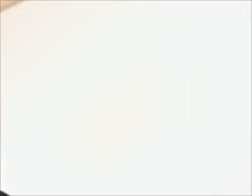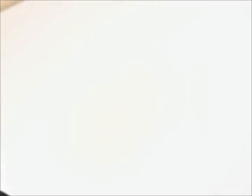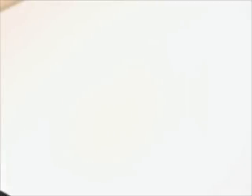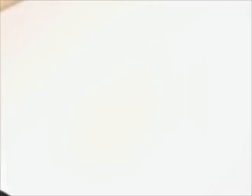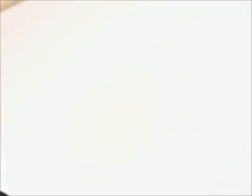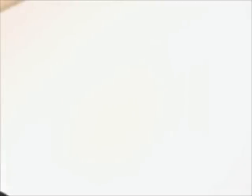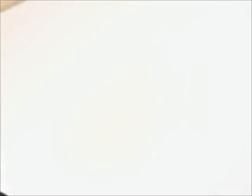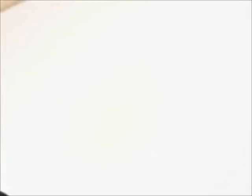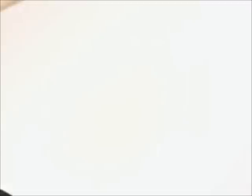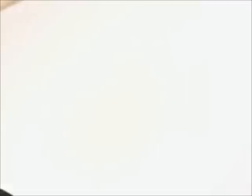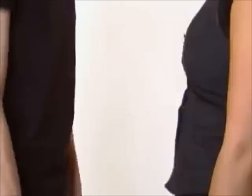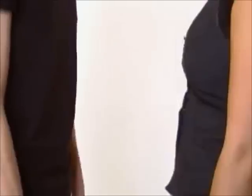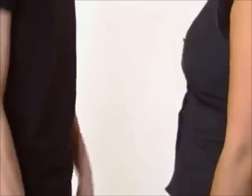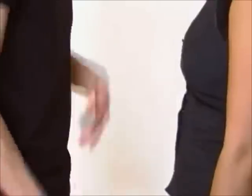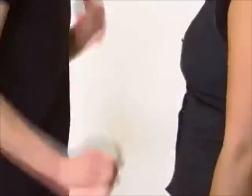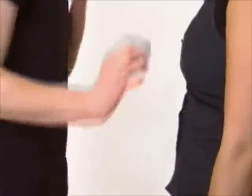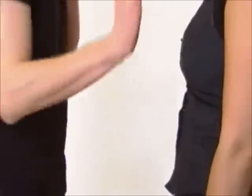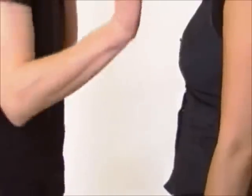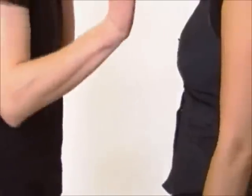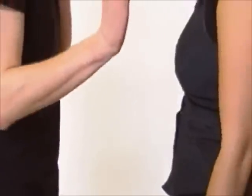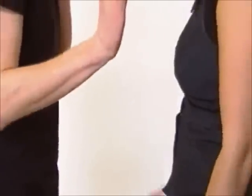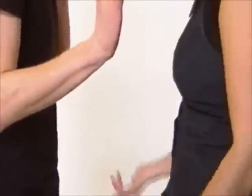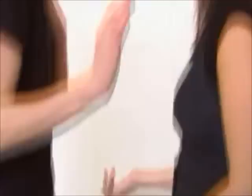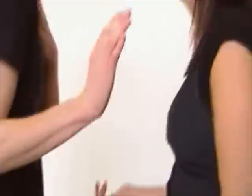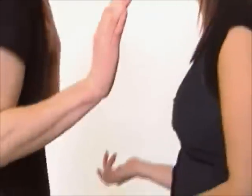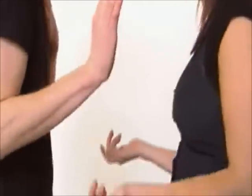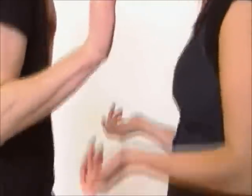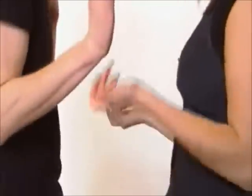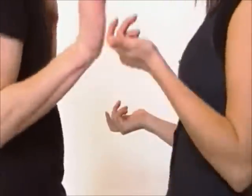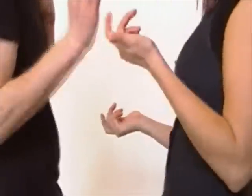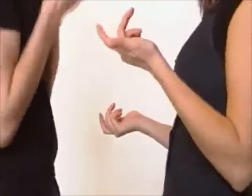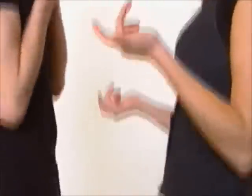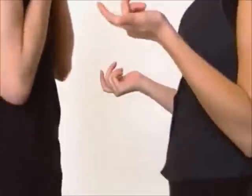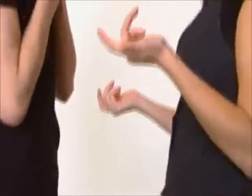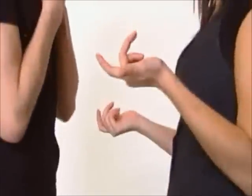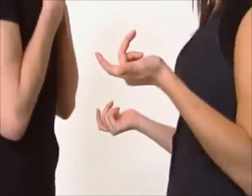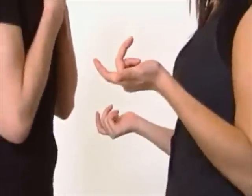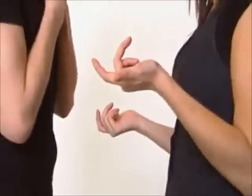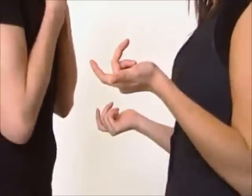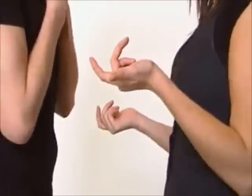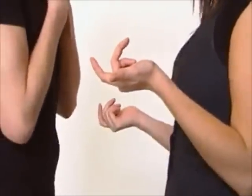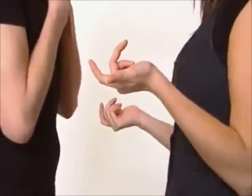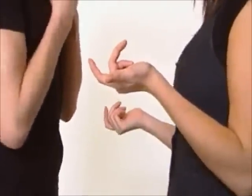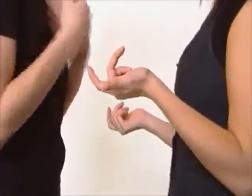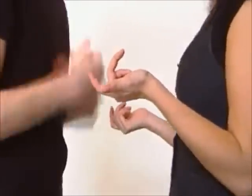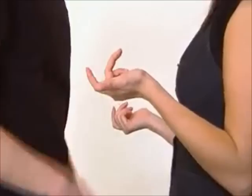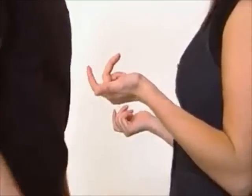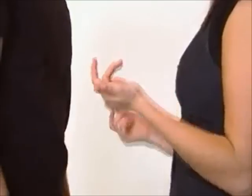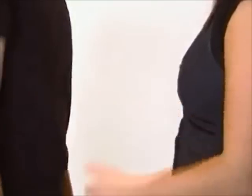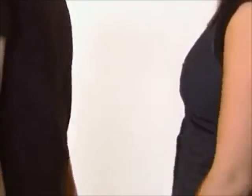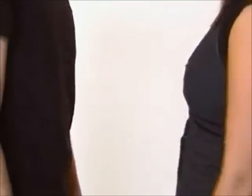Pensive? Pensive. What's that mean? Like pensive? You know what? Pensive? Pensive. No. I'm sorry. I'm just talking about our faces right now. Just our hands. You can't even see the face. Yeah. Ready?